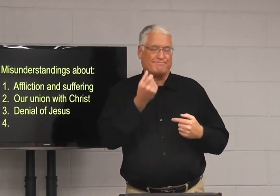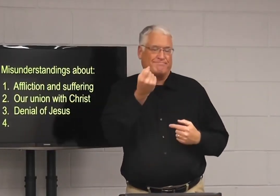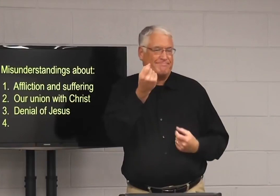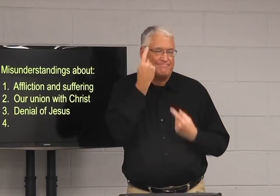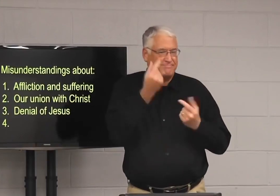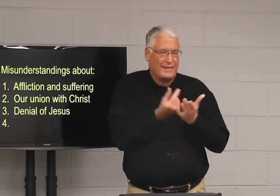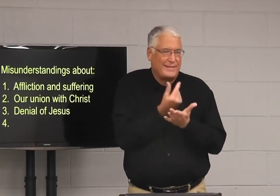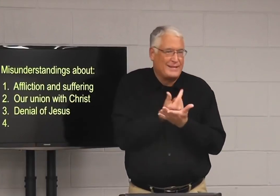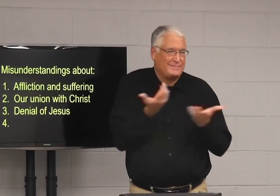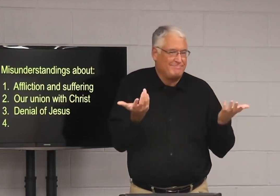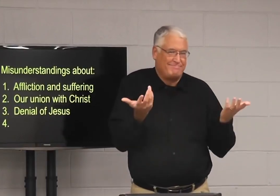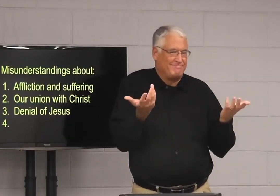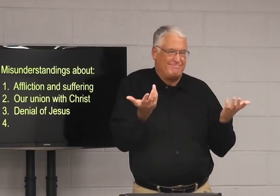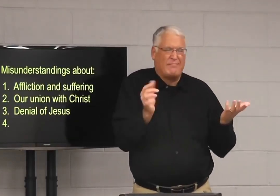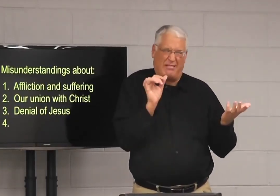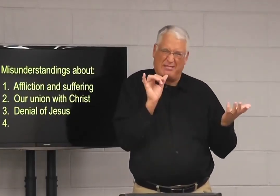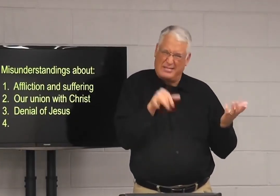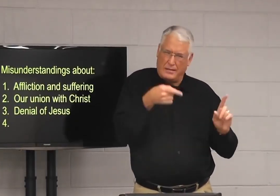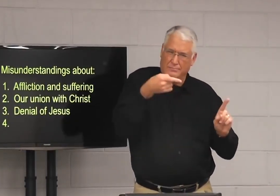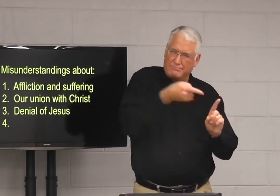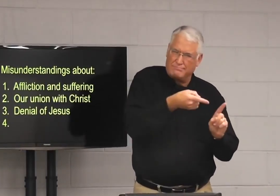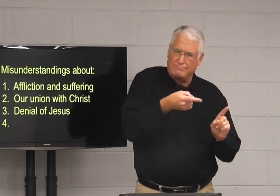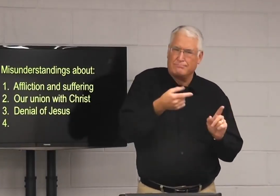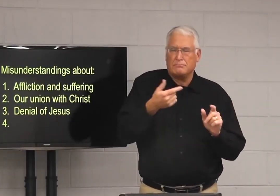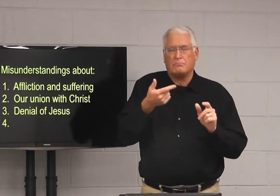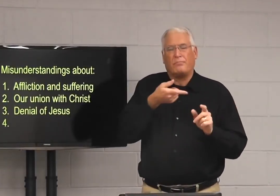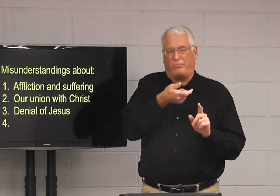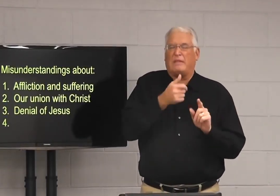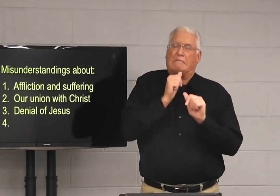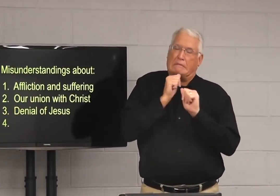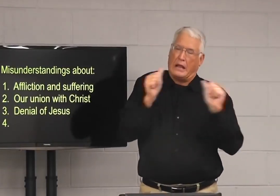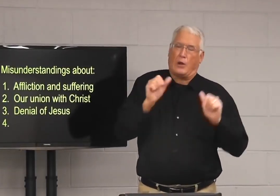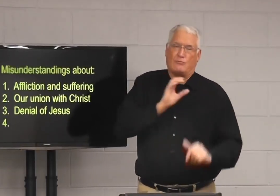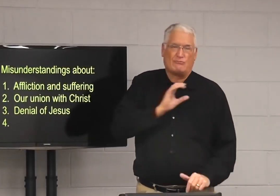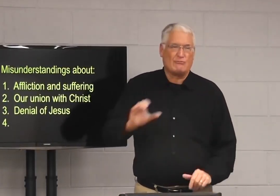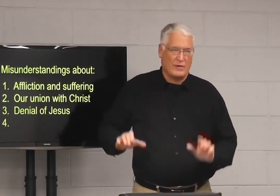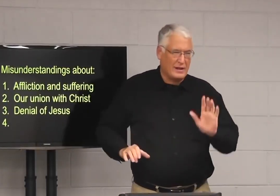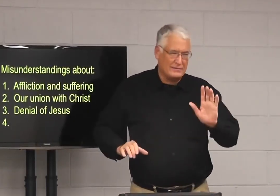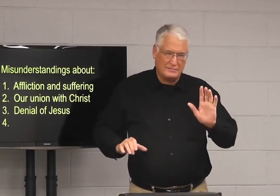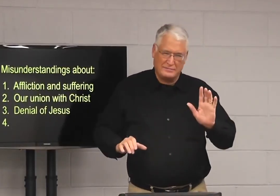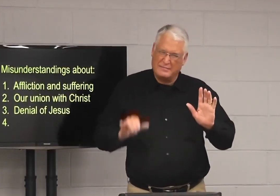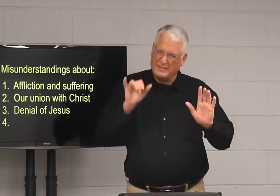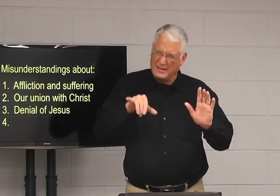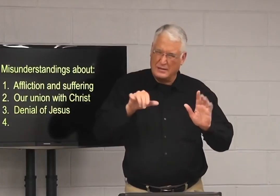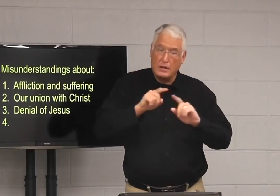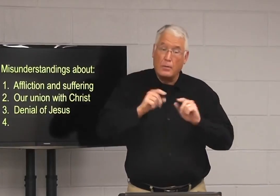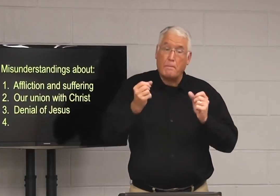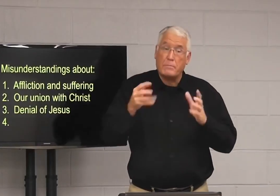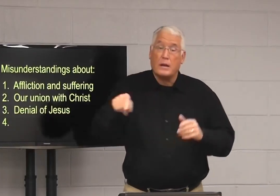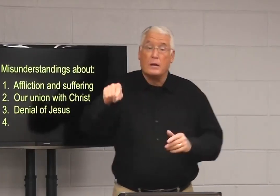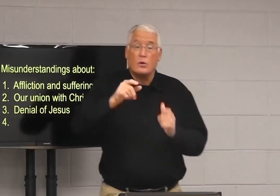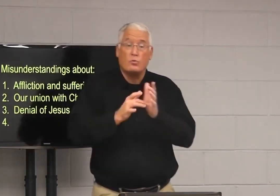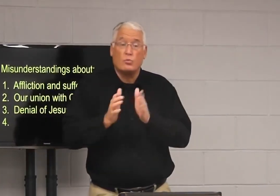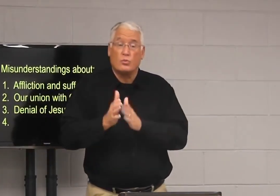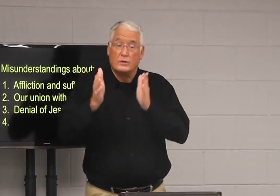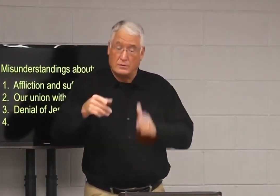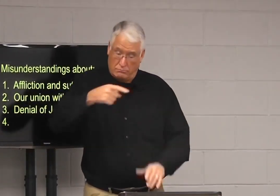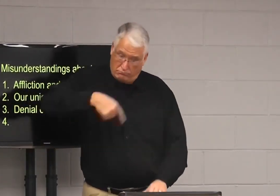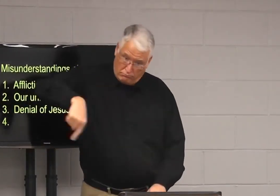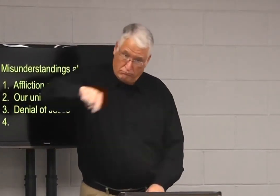and their heart had not a true understanding of the gospel. They denied Christ. But many